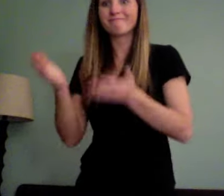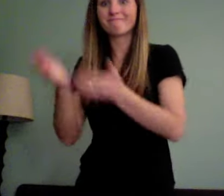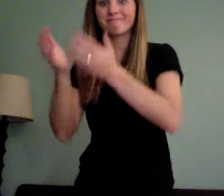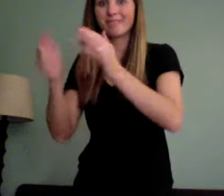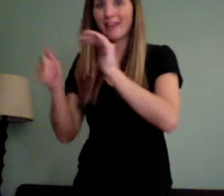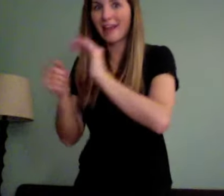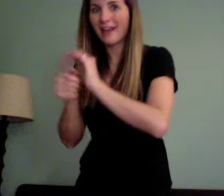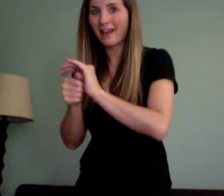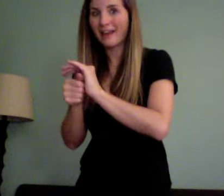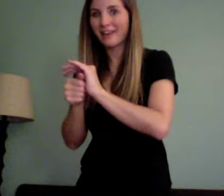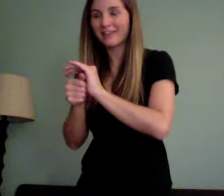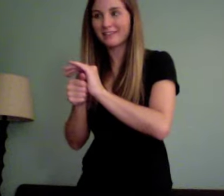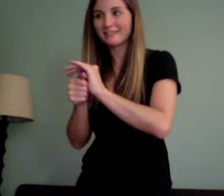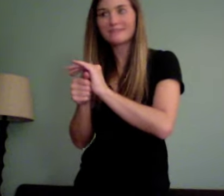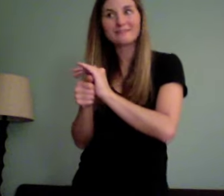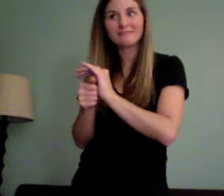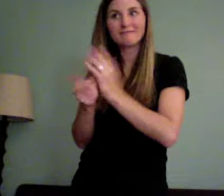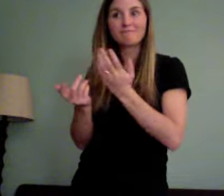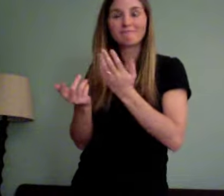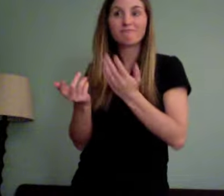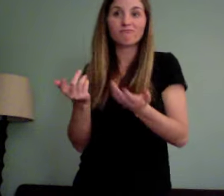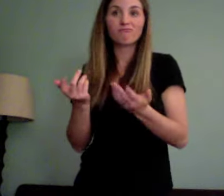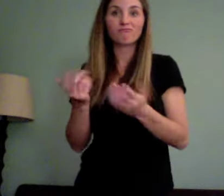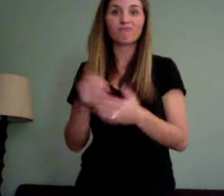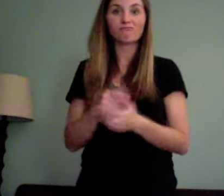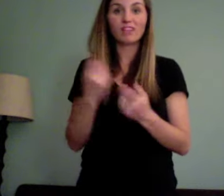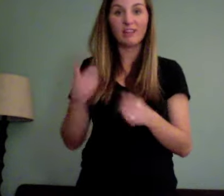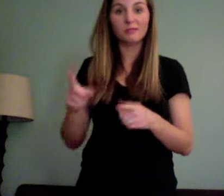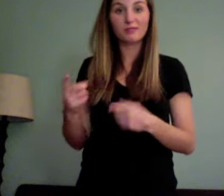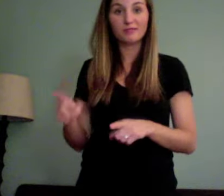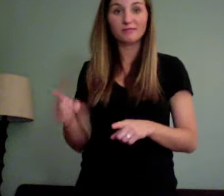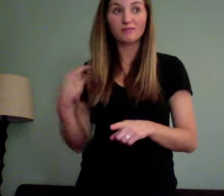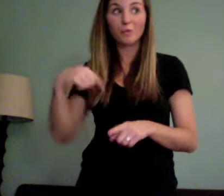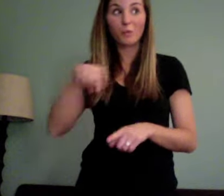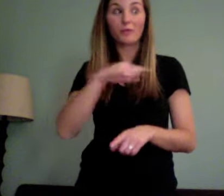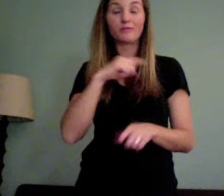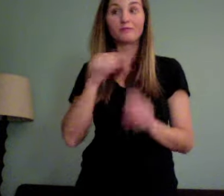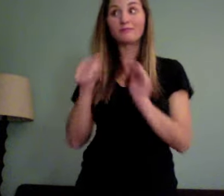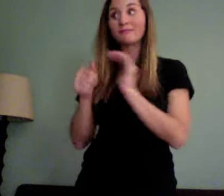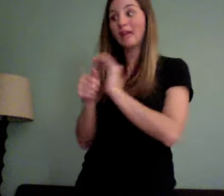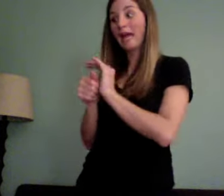It's commonplace in America. We're all hiders. We hide from everything.